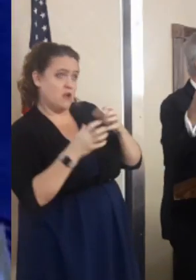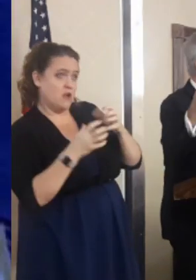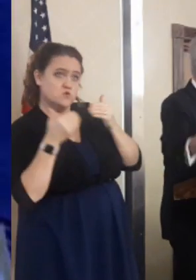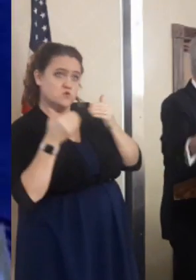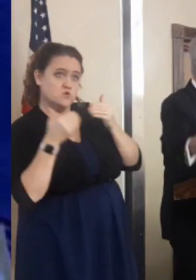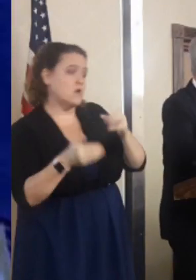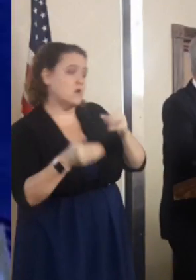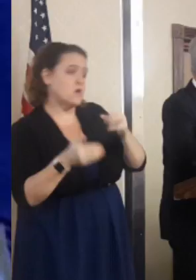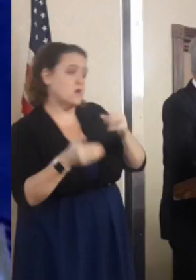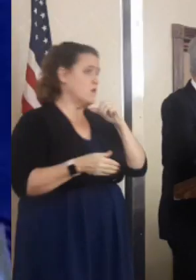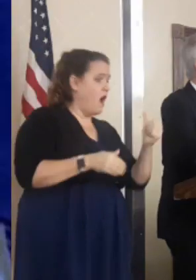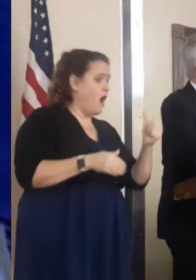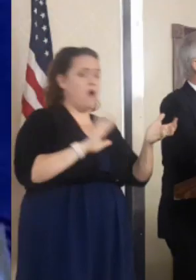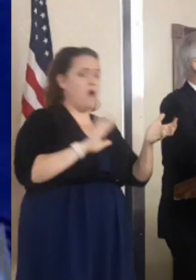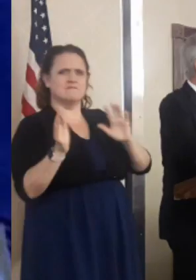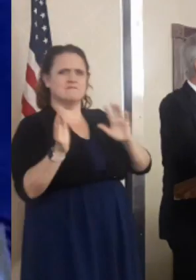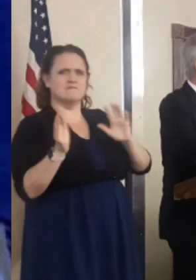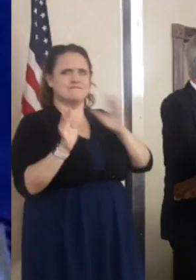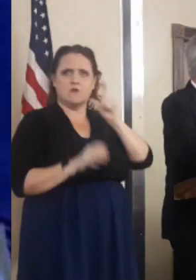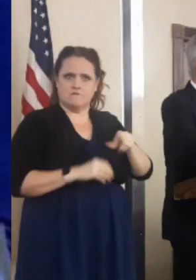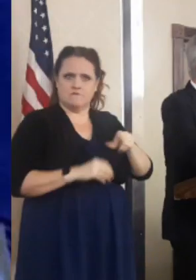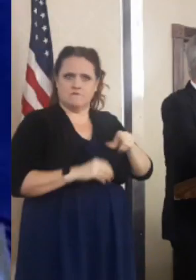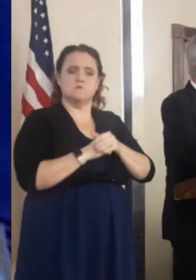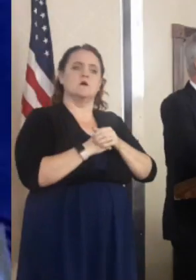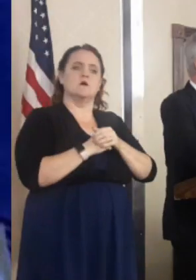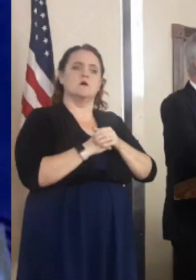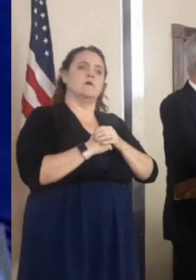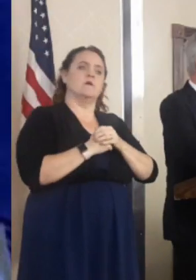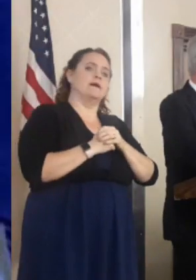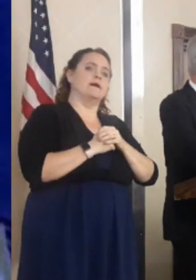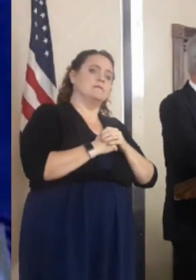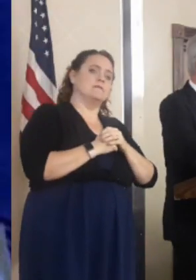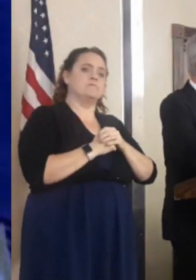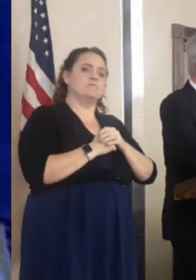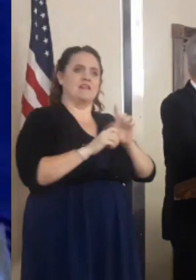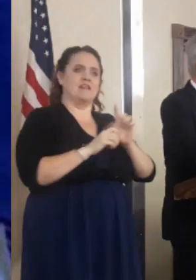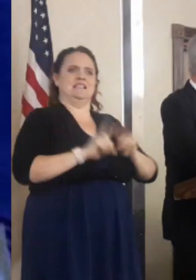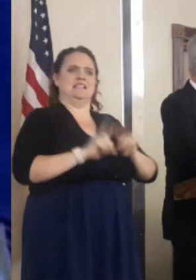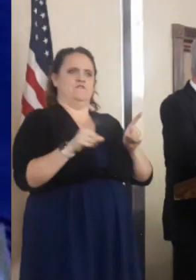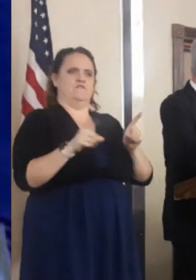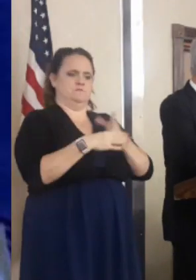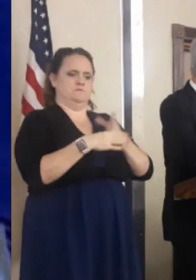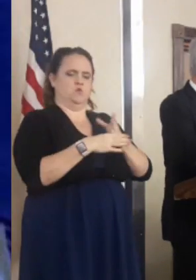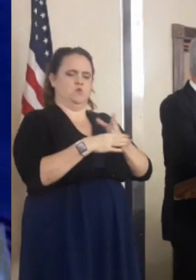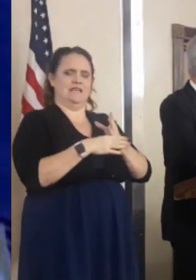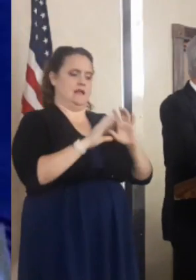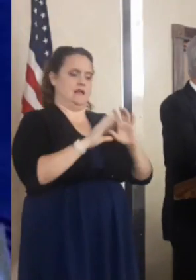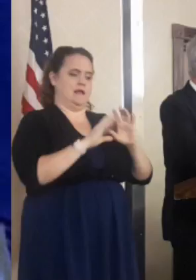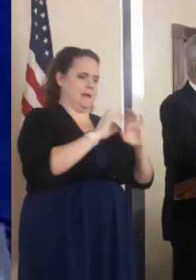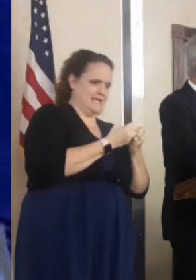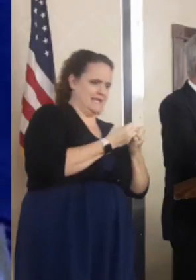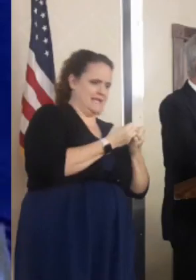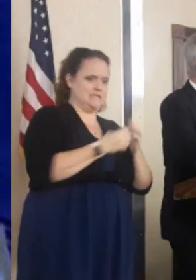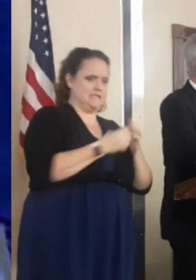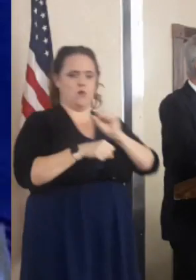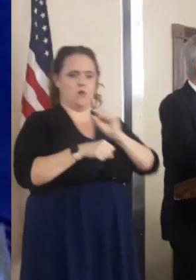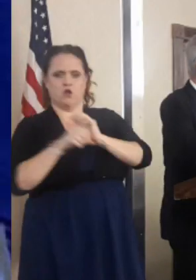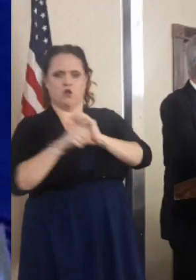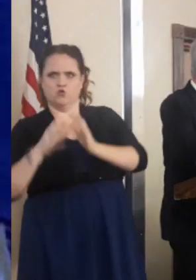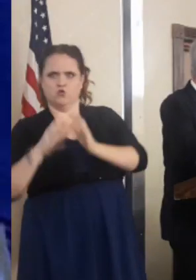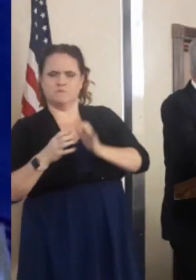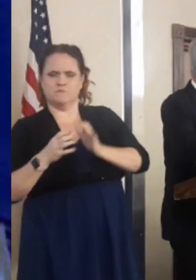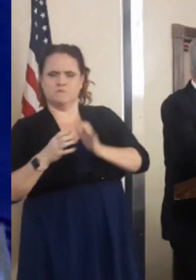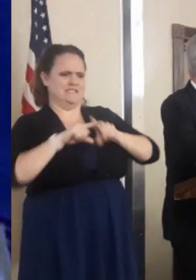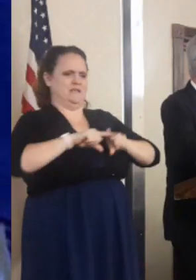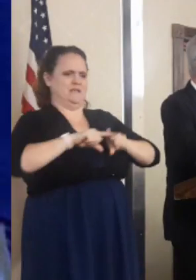that? So the distinction between committees and working groups is on whether their primary function is